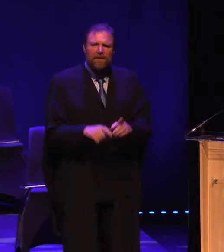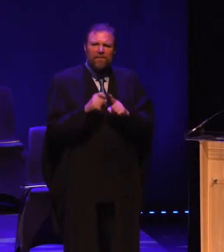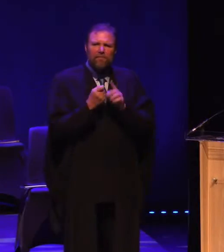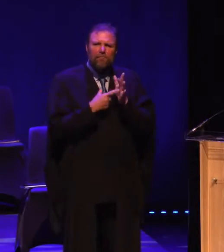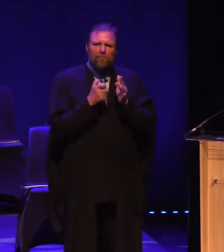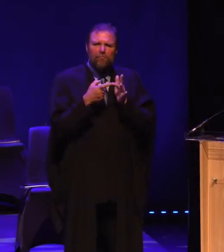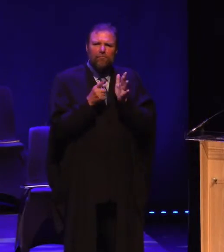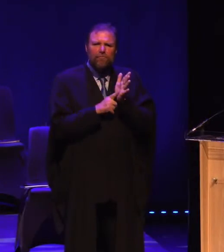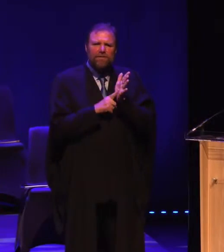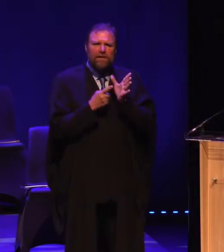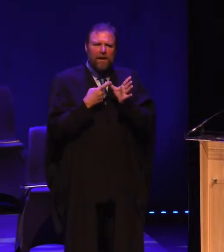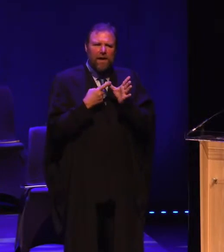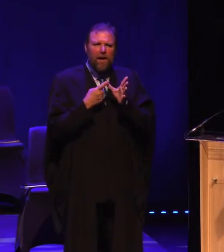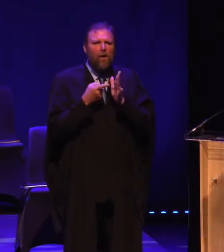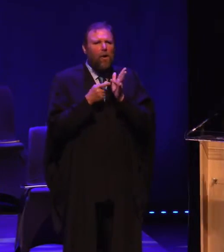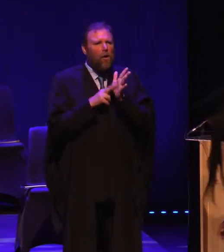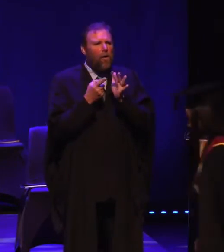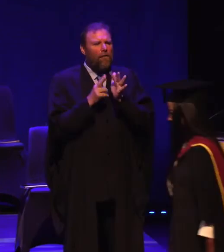Priscilla Olawoyo.